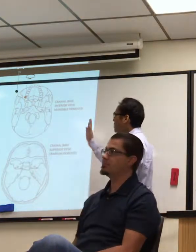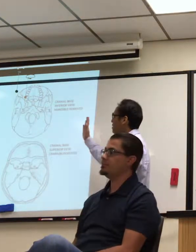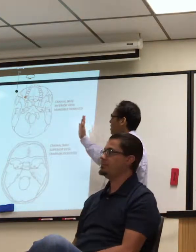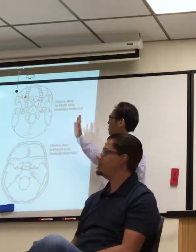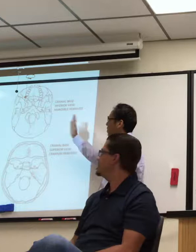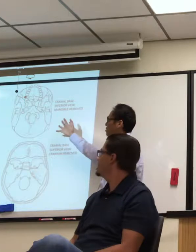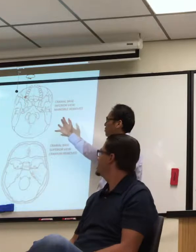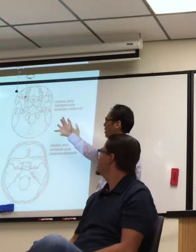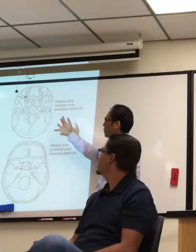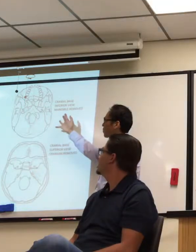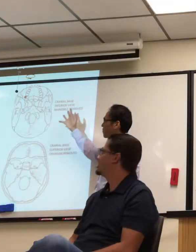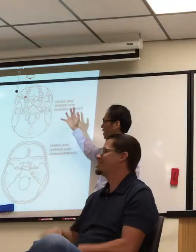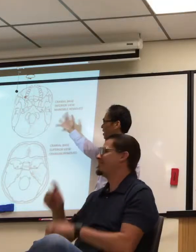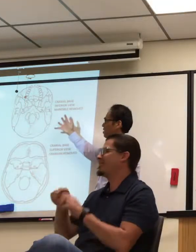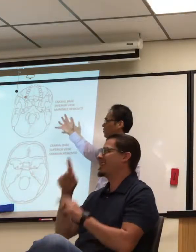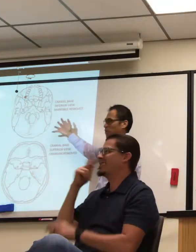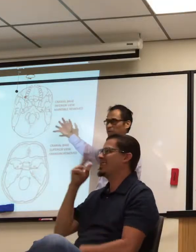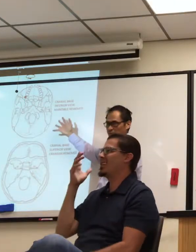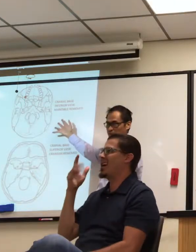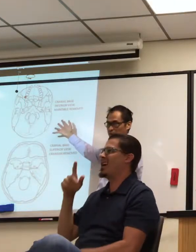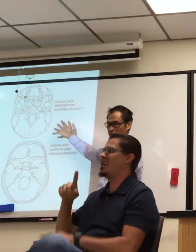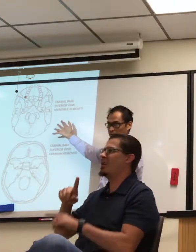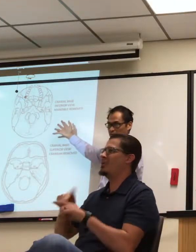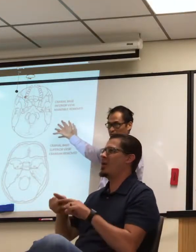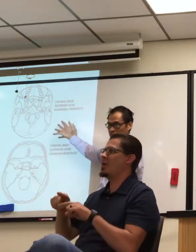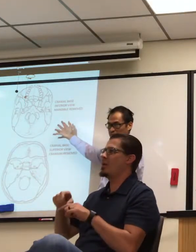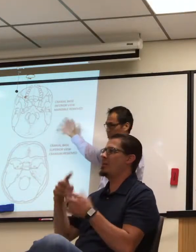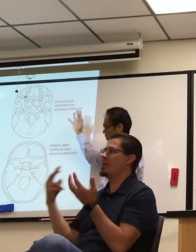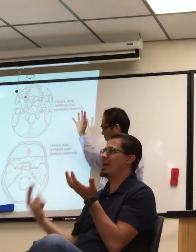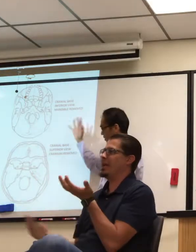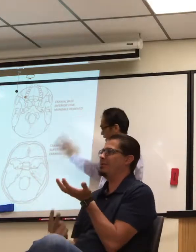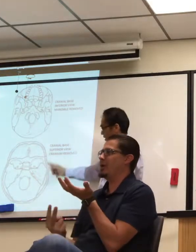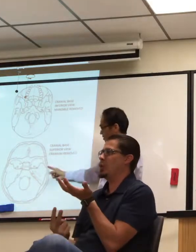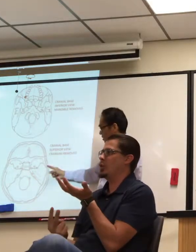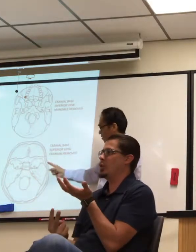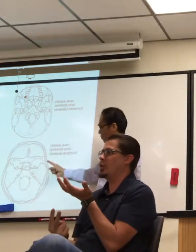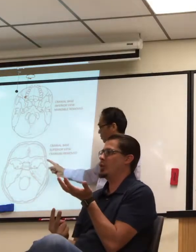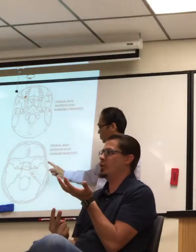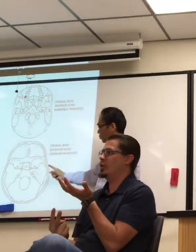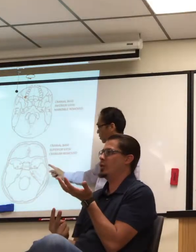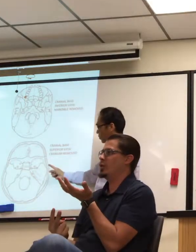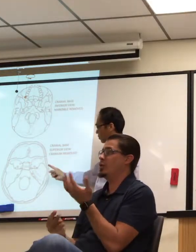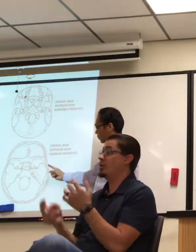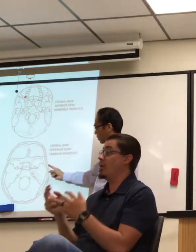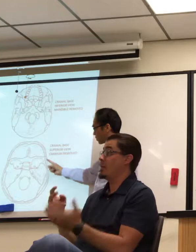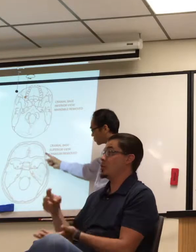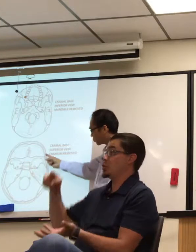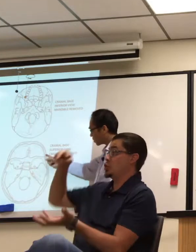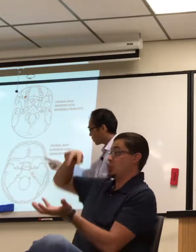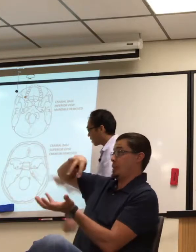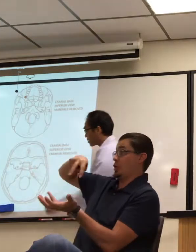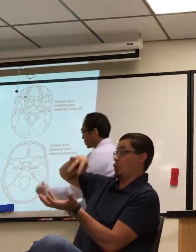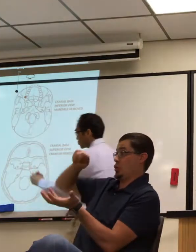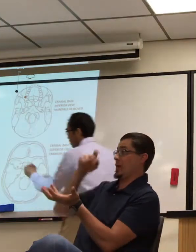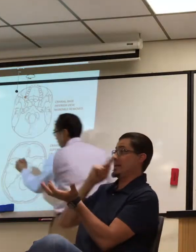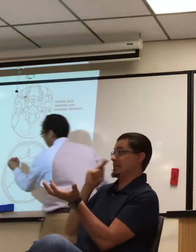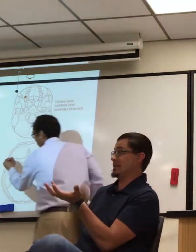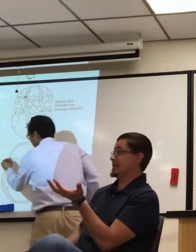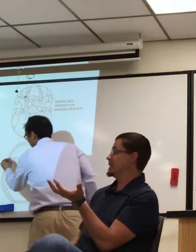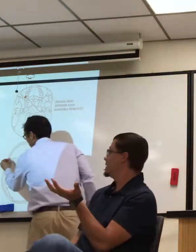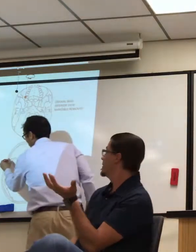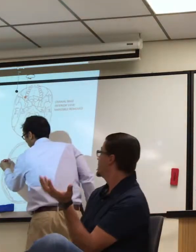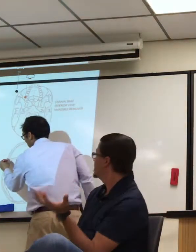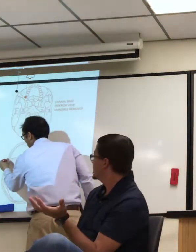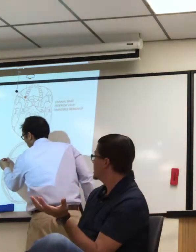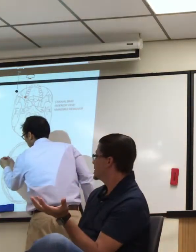Can't really see much of it from the inferior view. You can see it from the superior view. It's pretty much, let me trace it